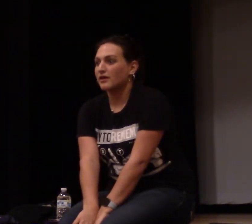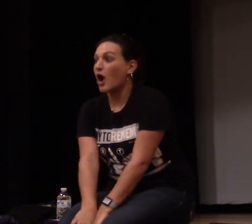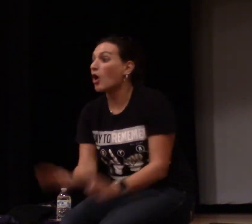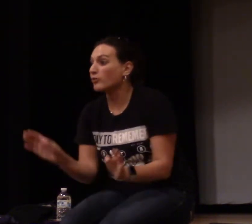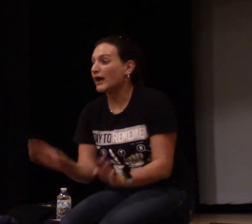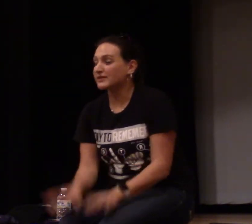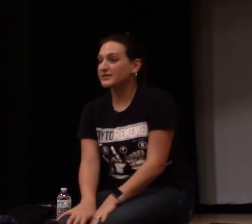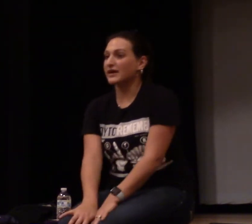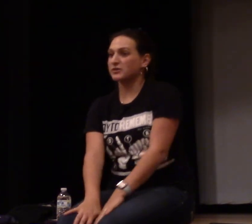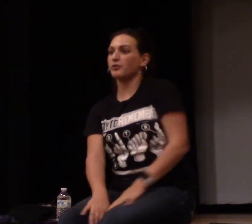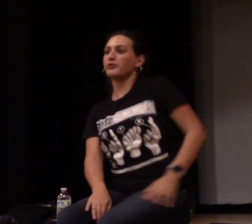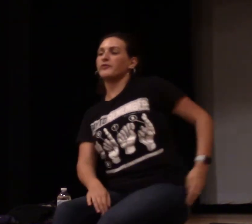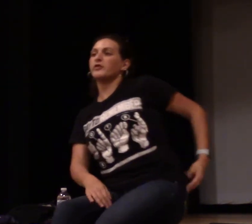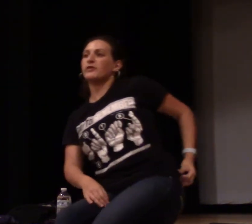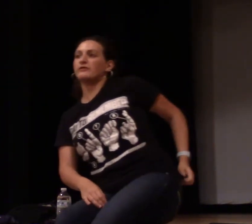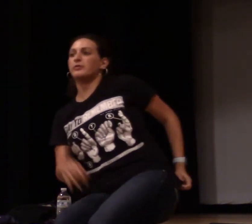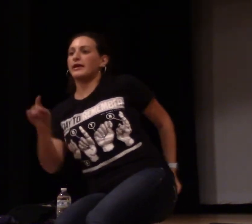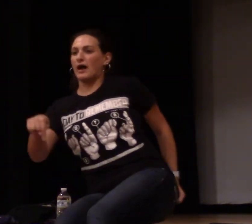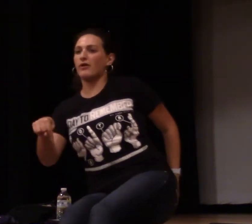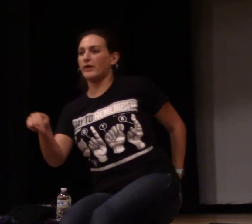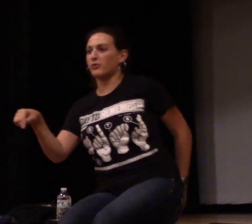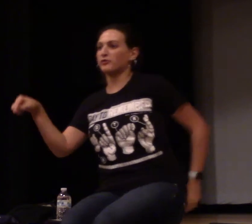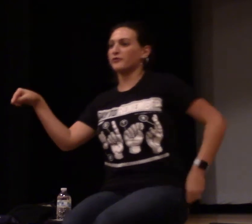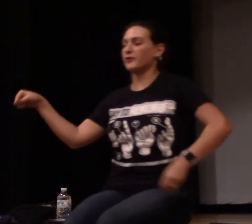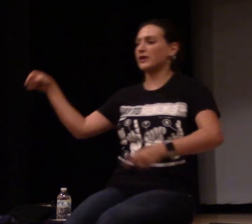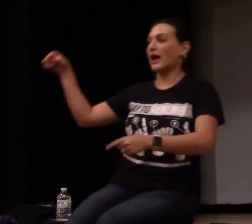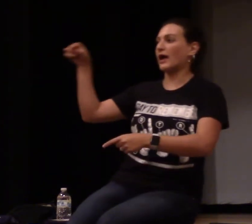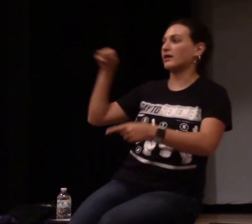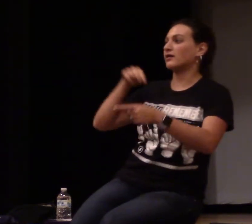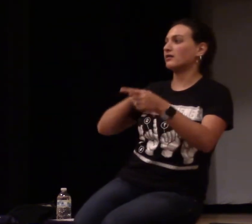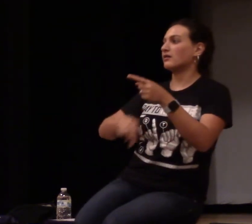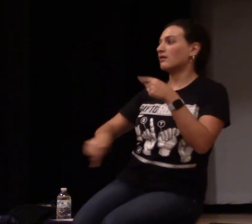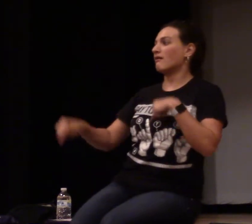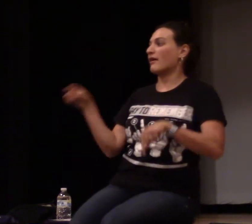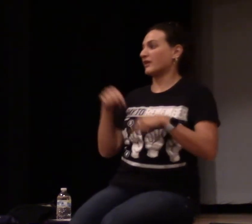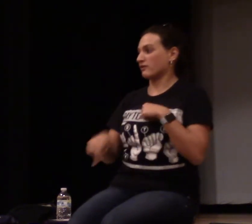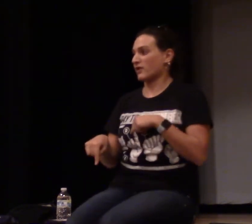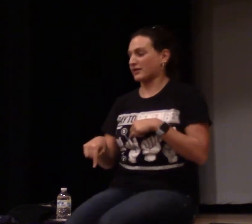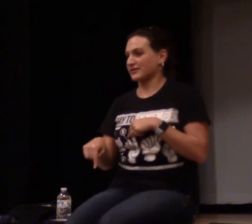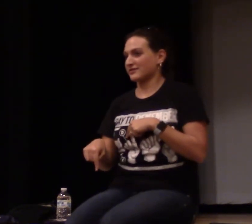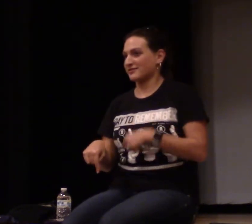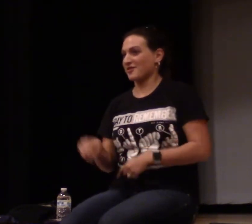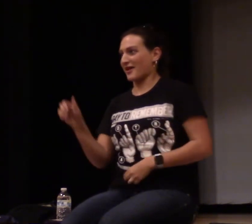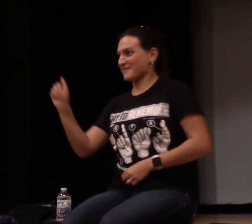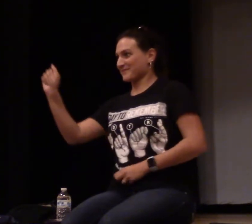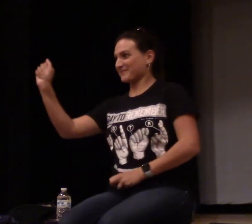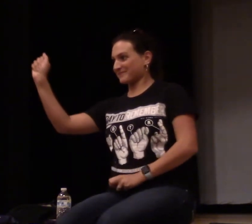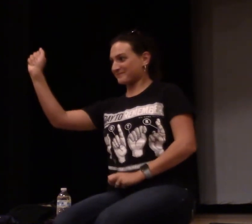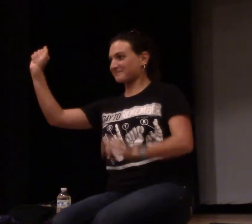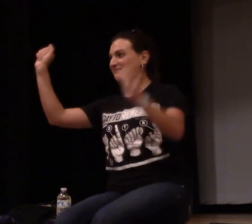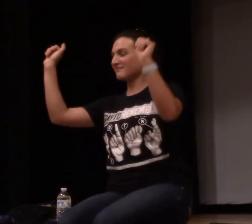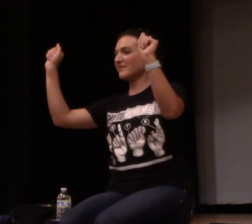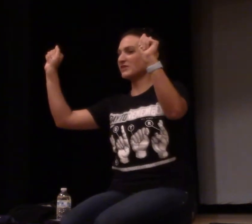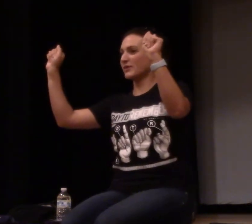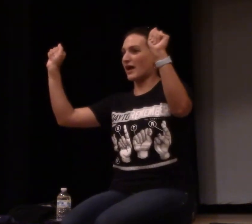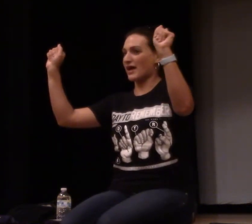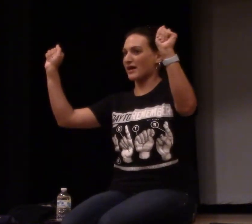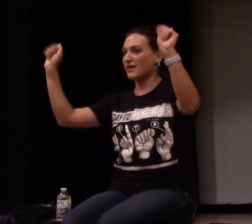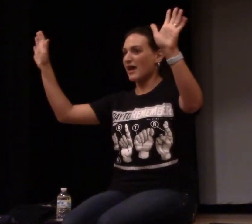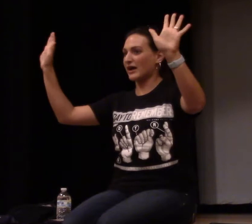Oh, yes, we'll review the alphabet now, and then we'll review it again at the end of class. Okay. So we got A, and I'll use